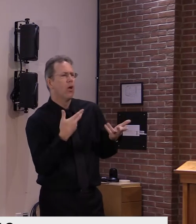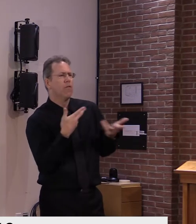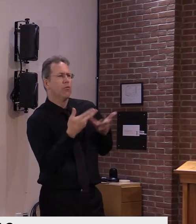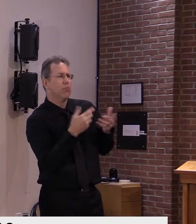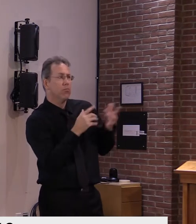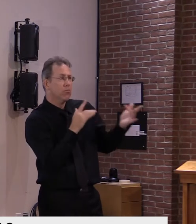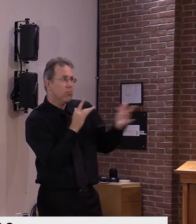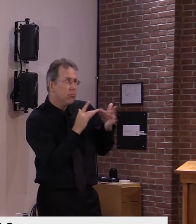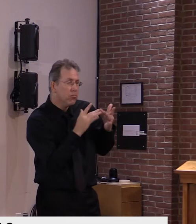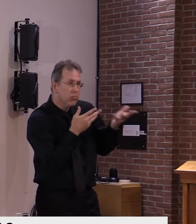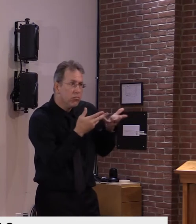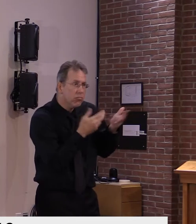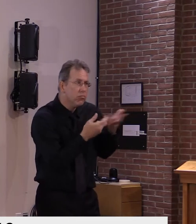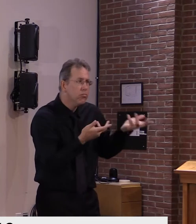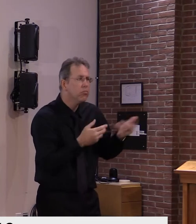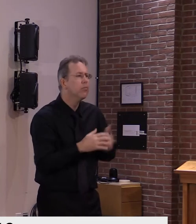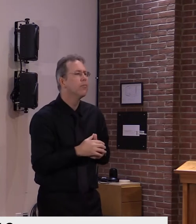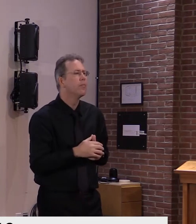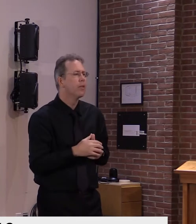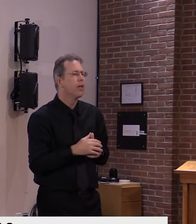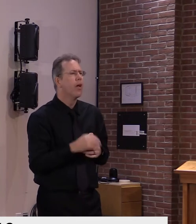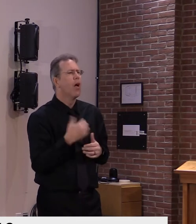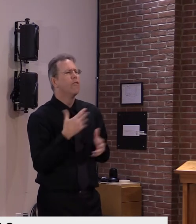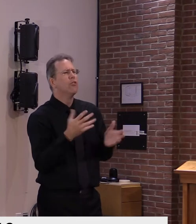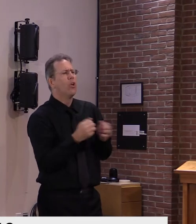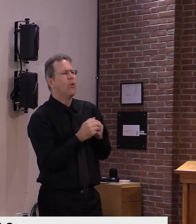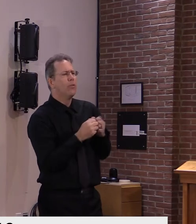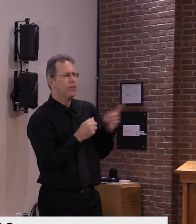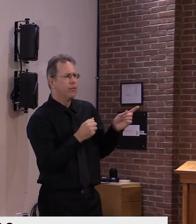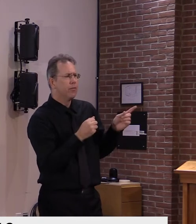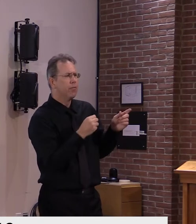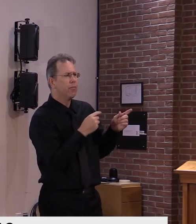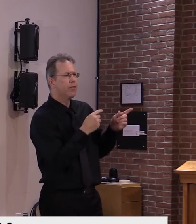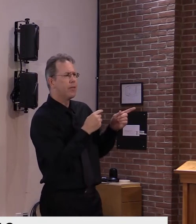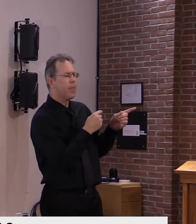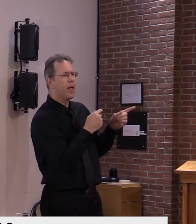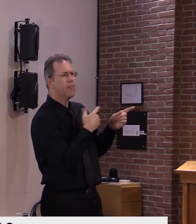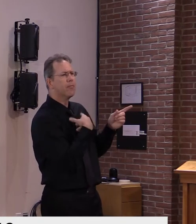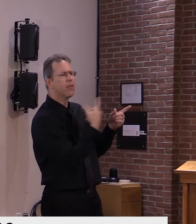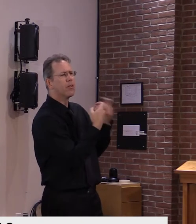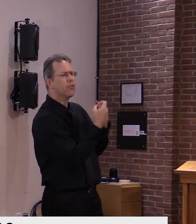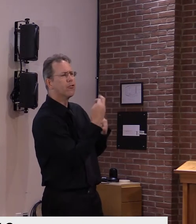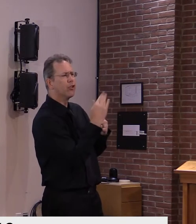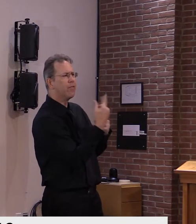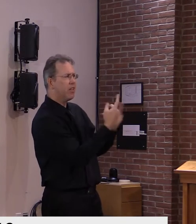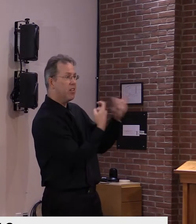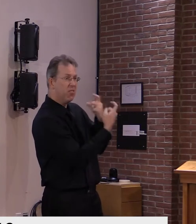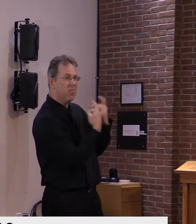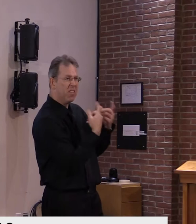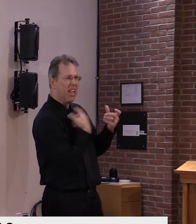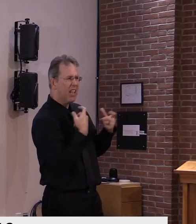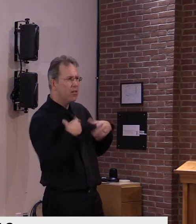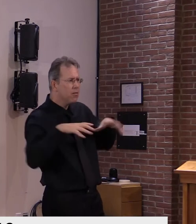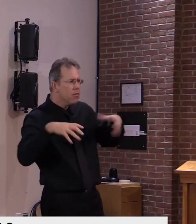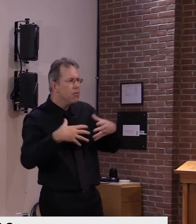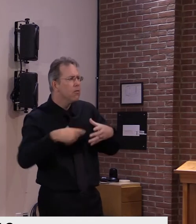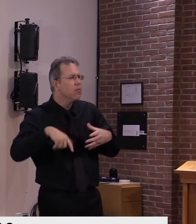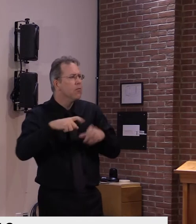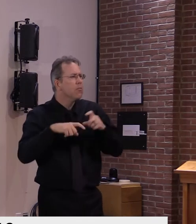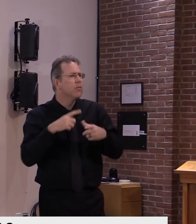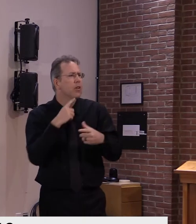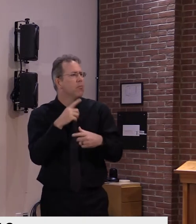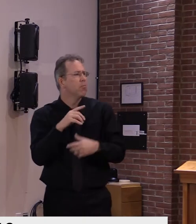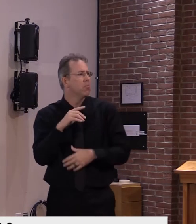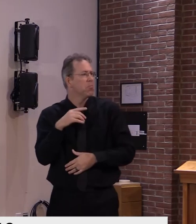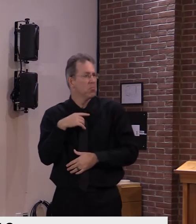staff, and they're coming up with 50 to 60% of their staff at this point in time would say that they would